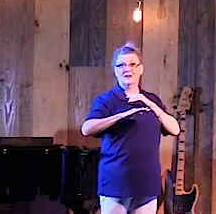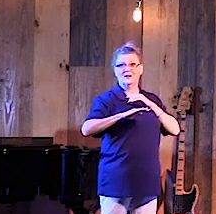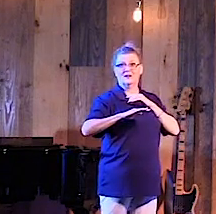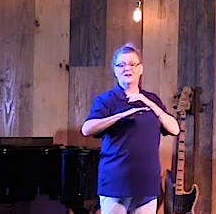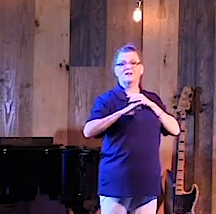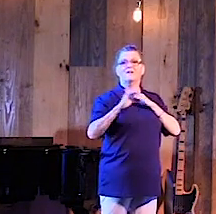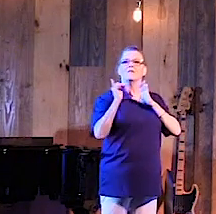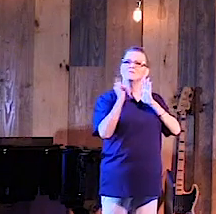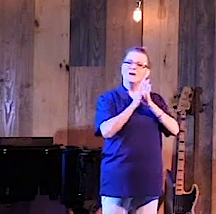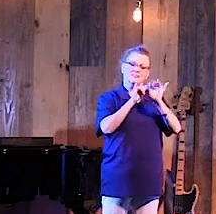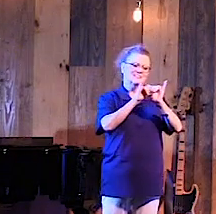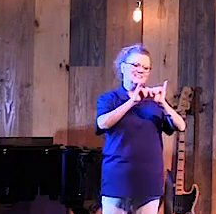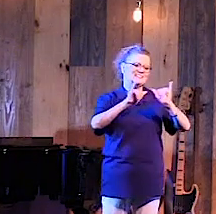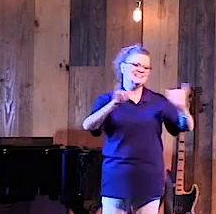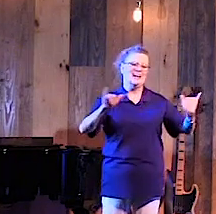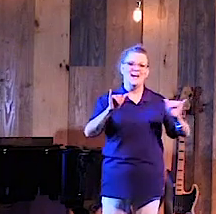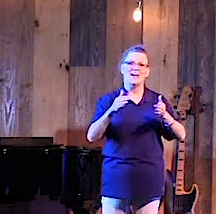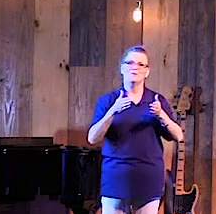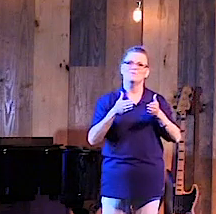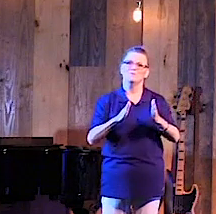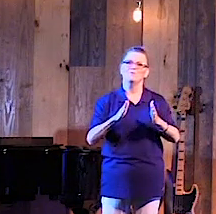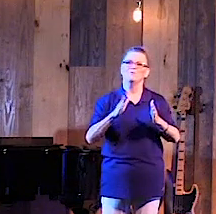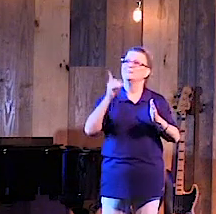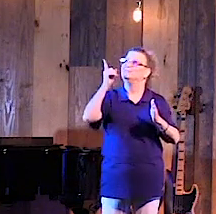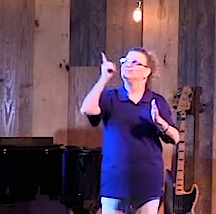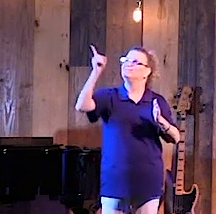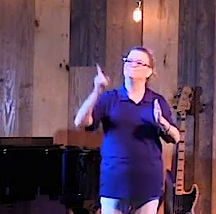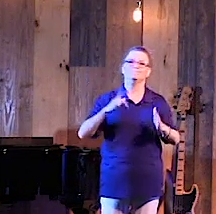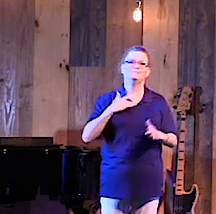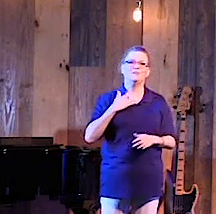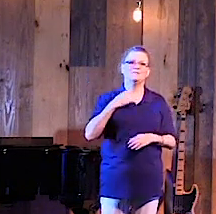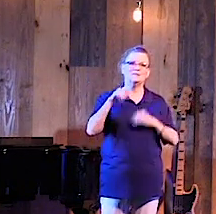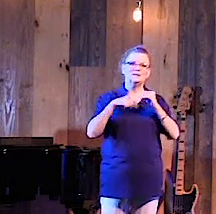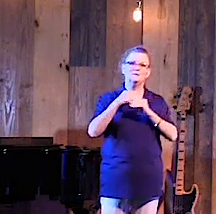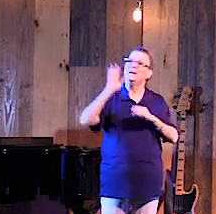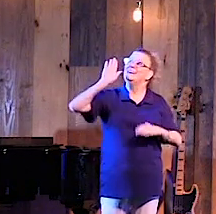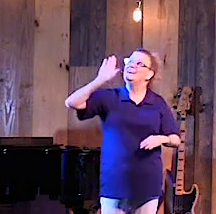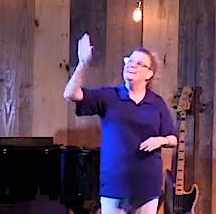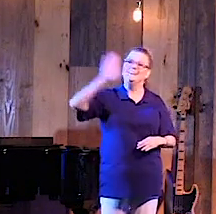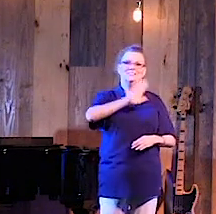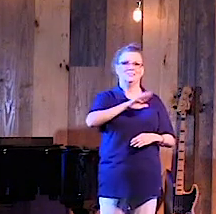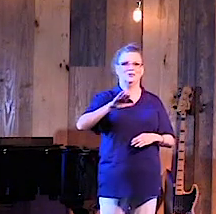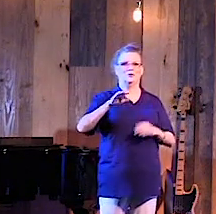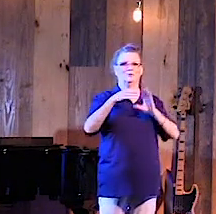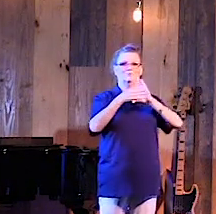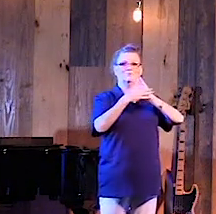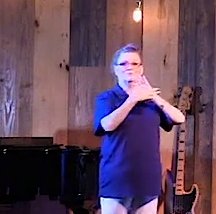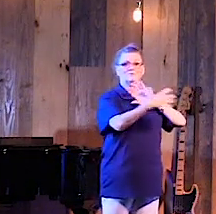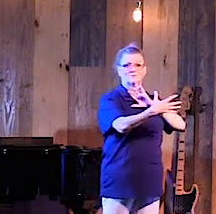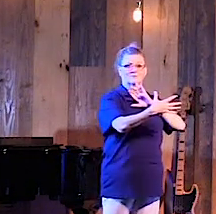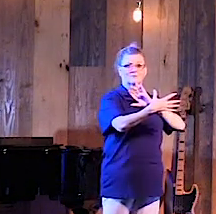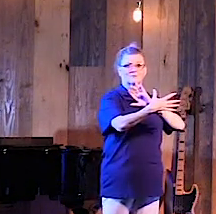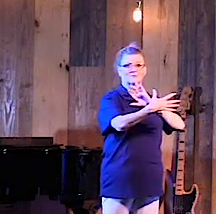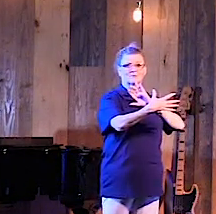same desperation God feels about his children when they are lost. And he does